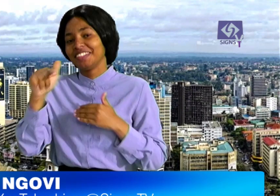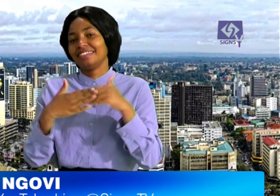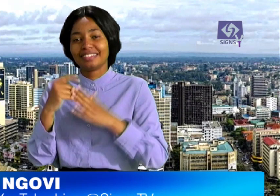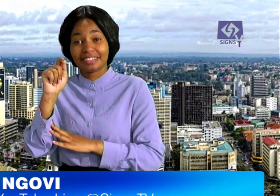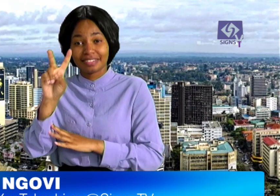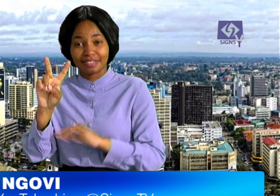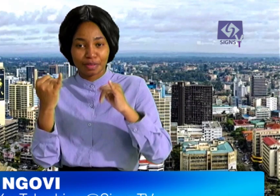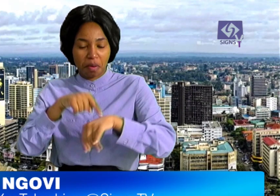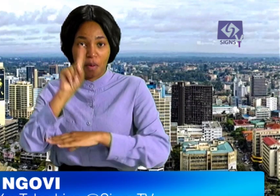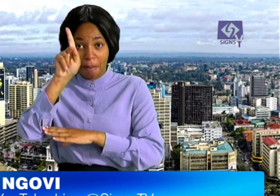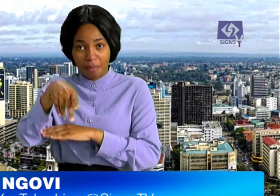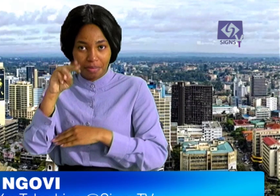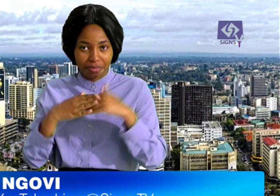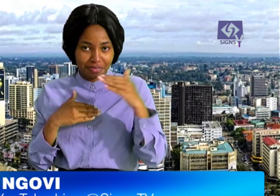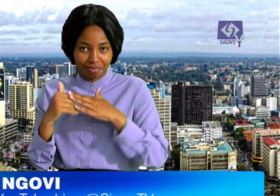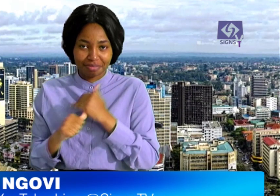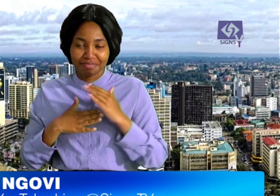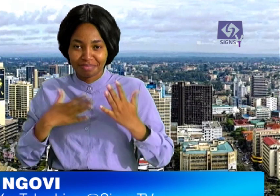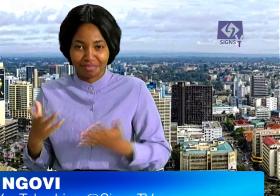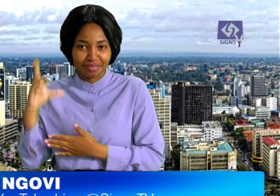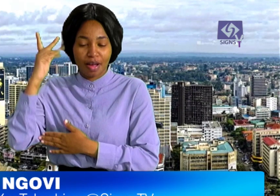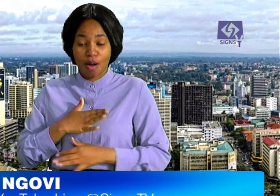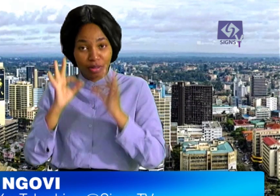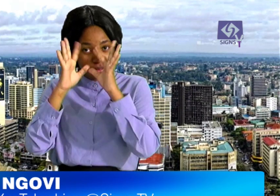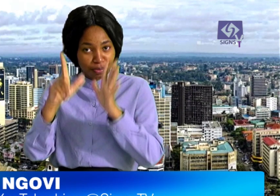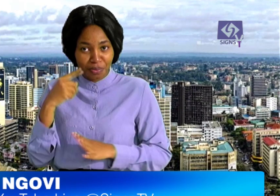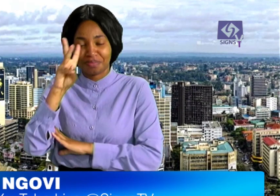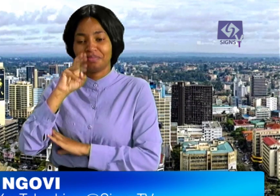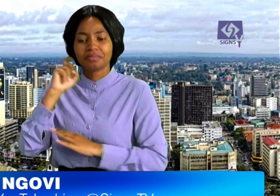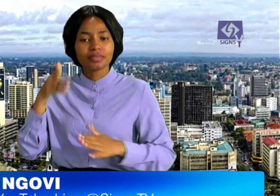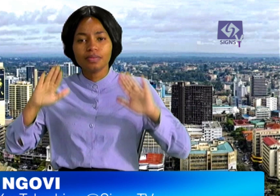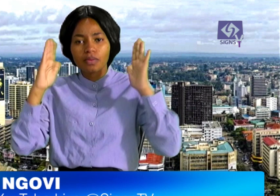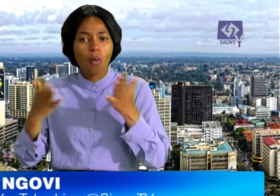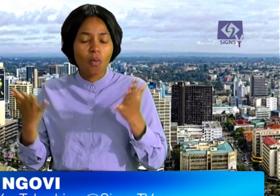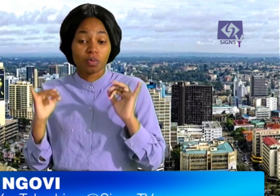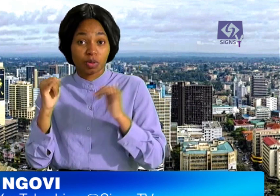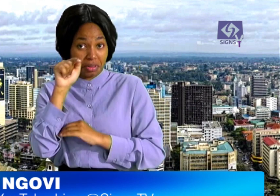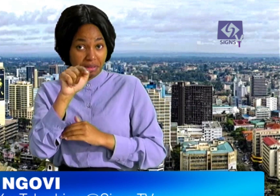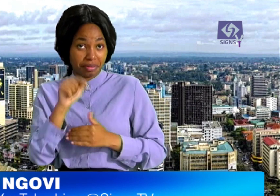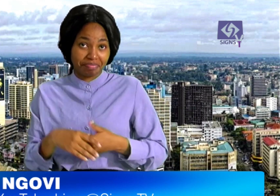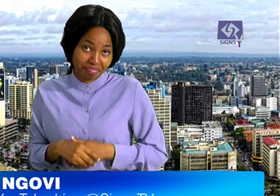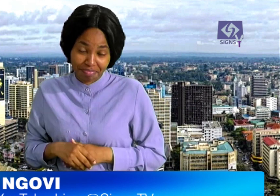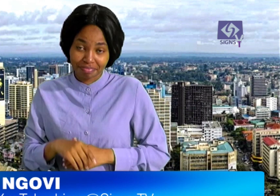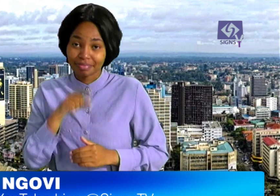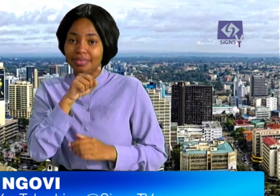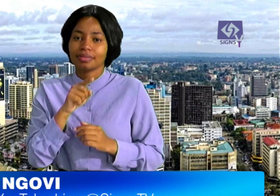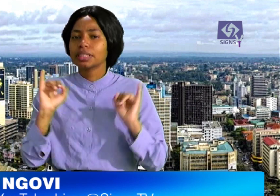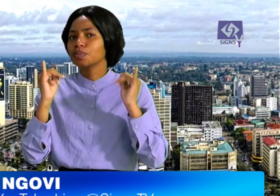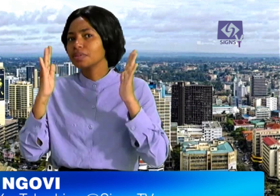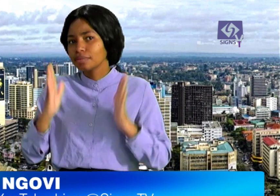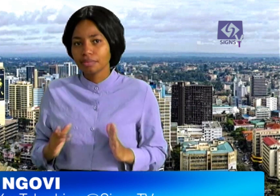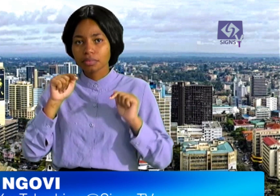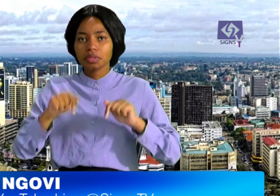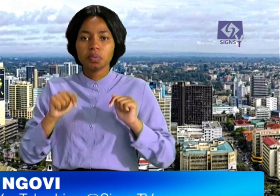Hello viewers, welcome to Science TV News at 1 PM. My name is Catherine Govey and our sign language interpreter is